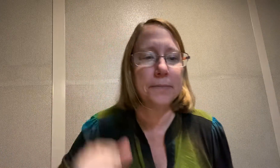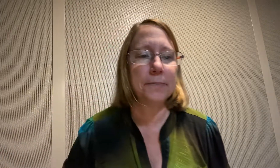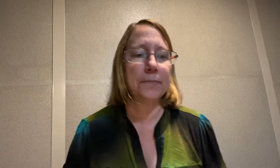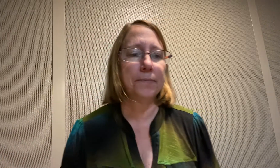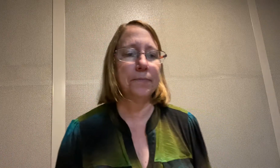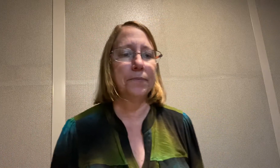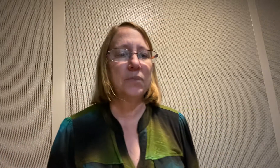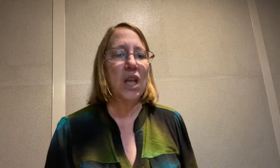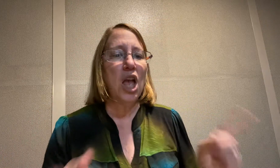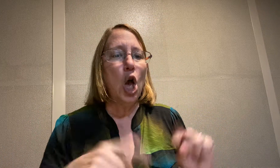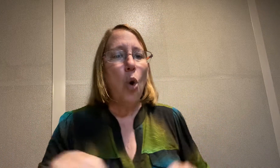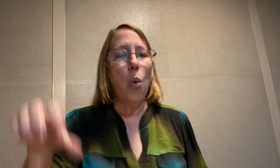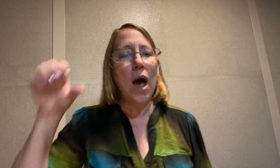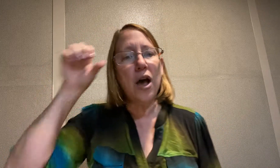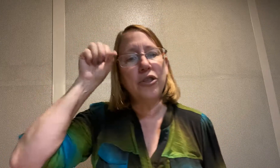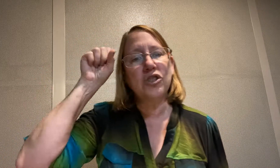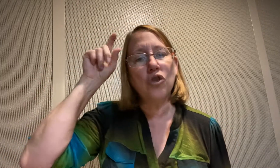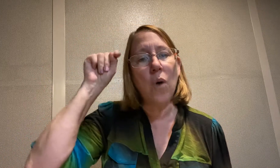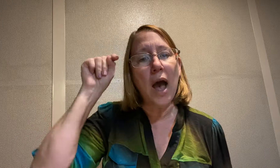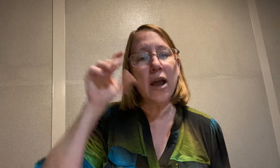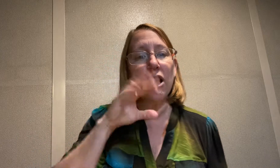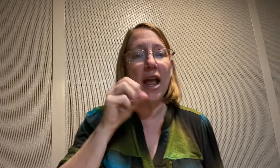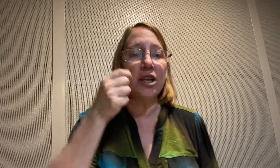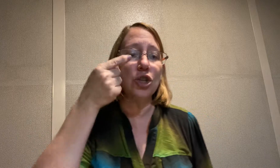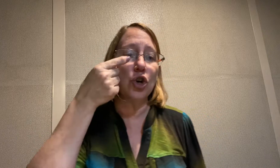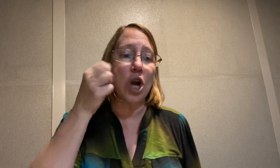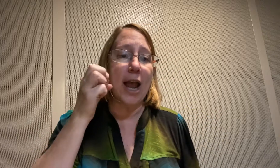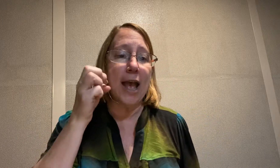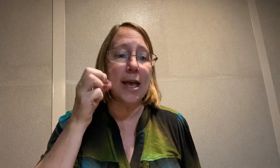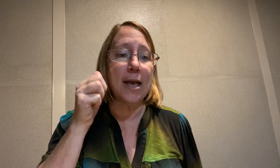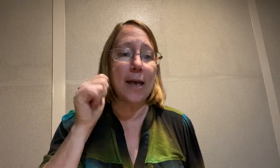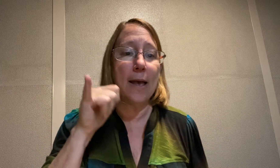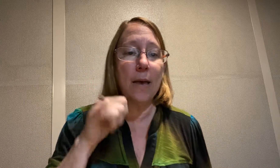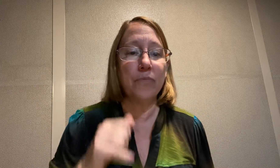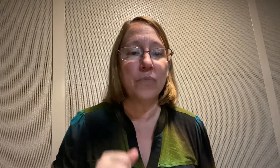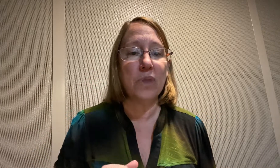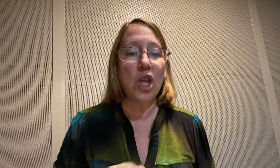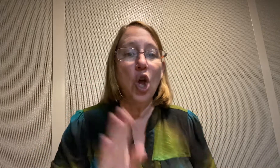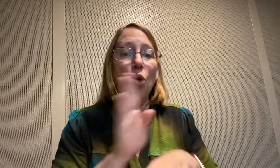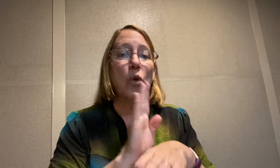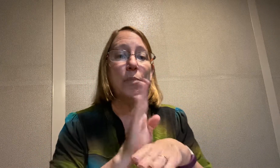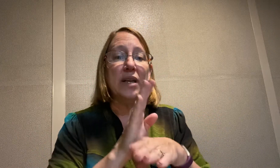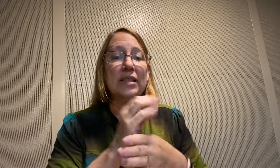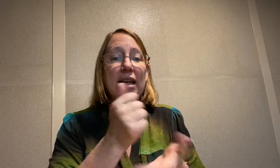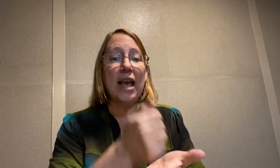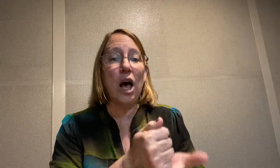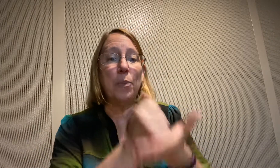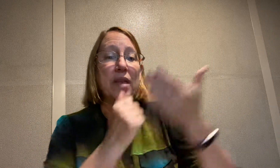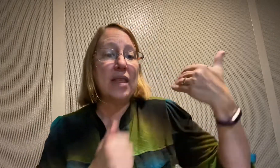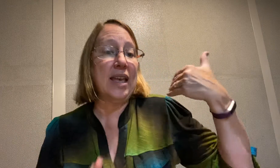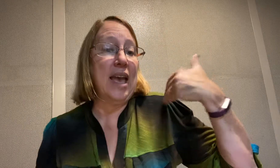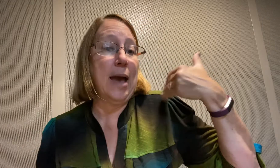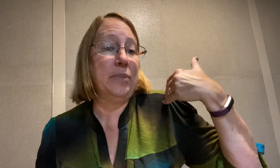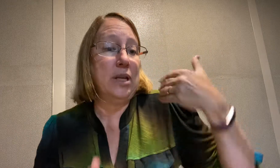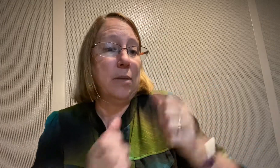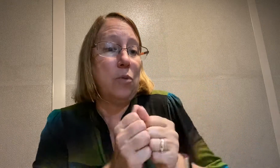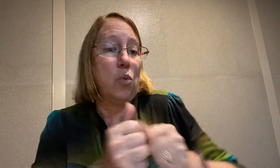While the Squire and Gray were busy helping the captain with